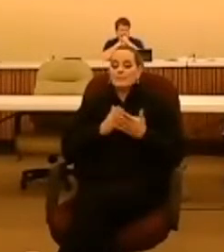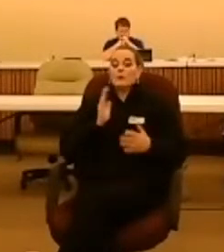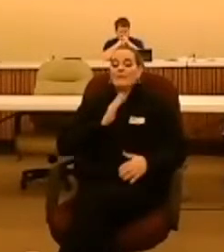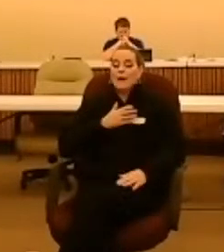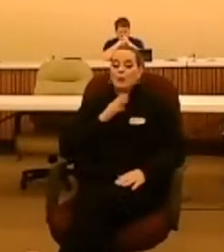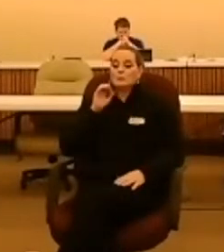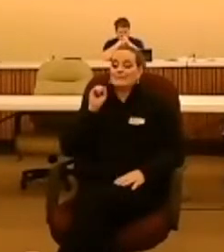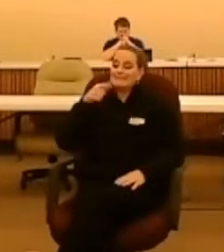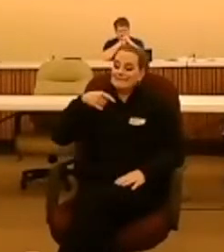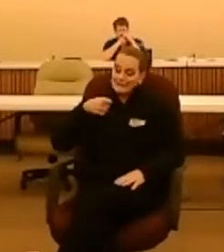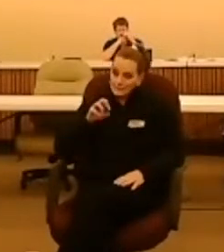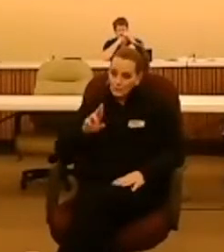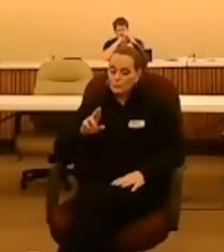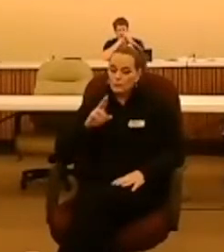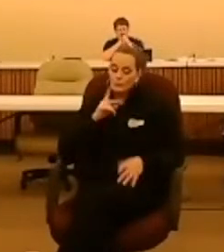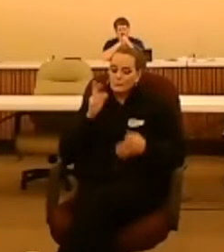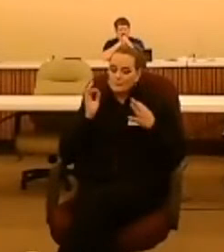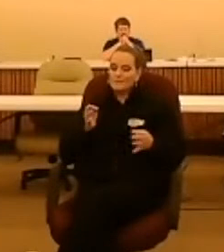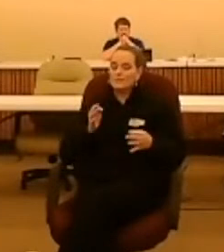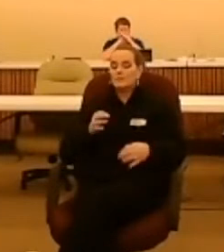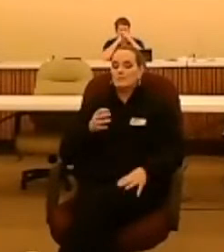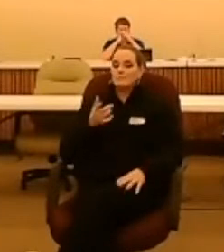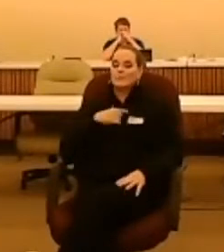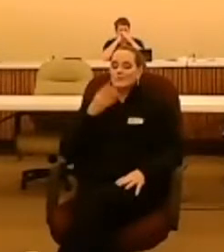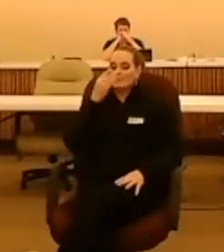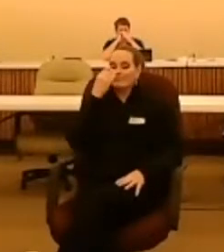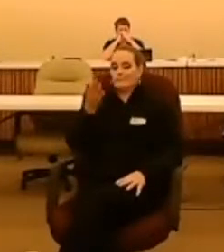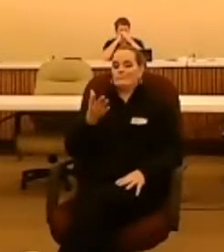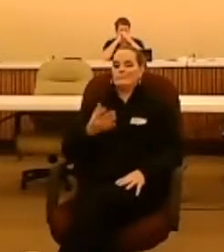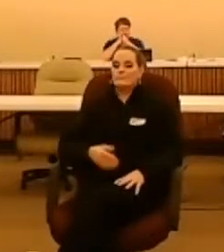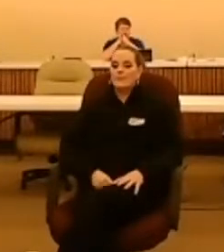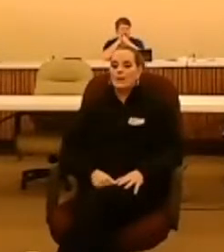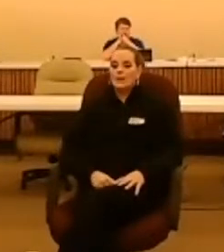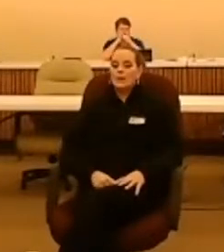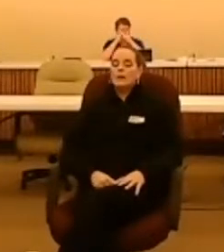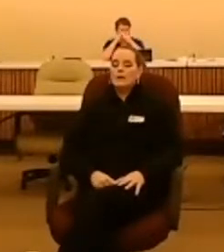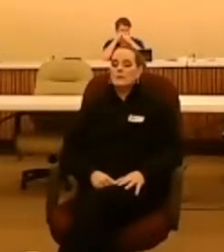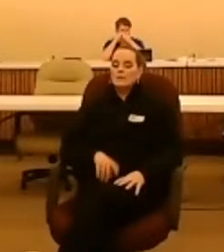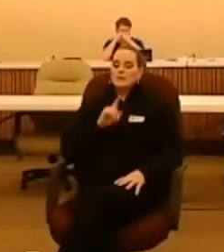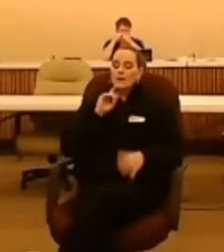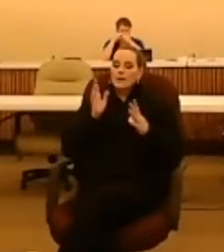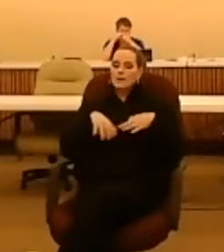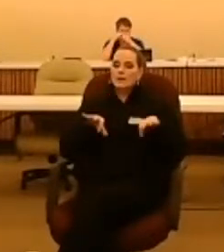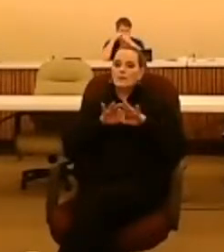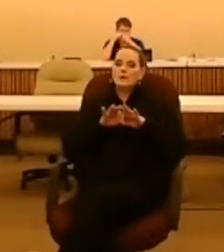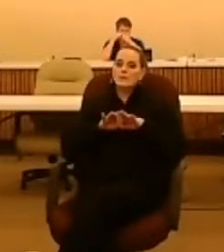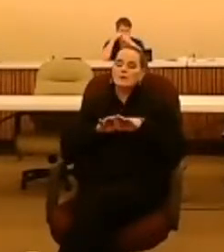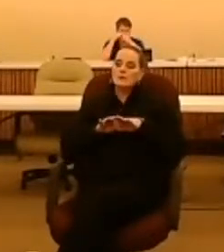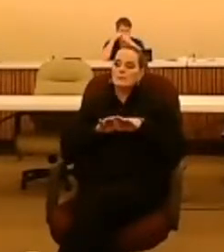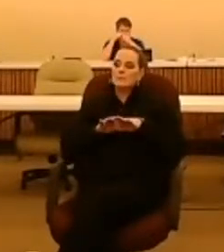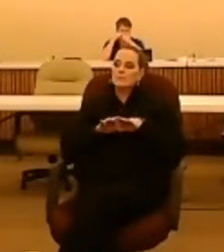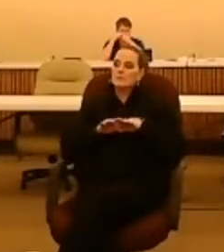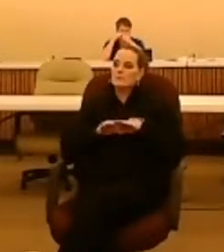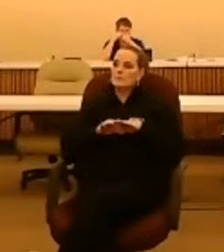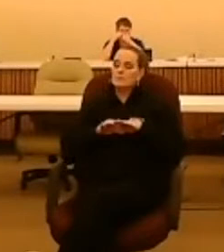seeker determination, just point out that it's important that the